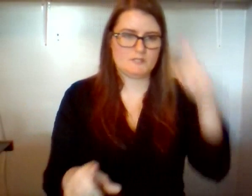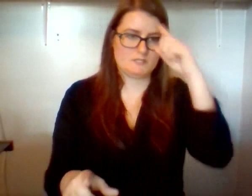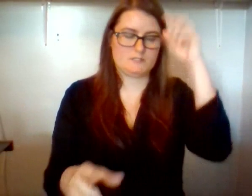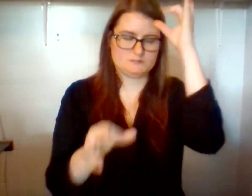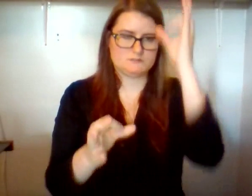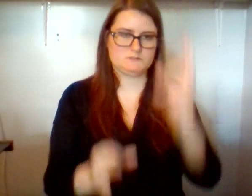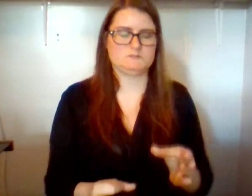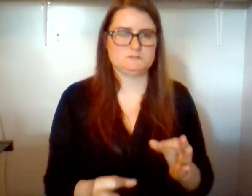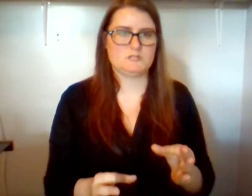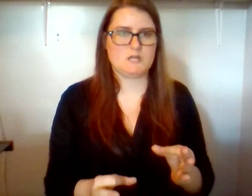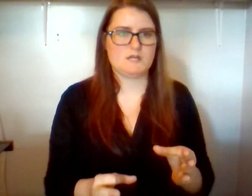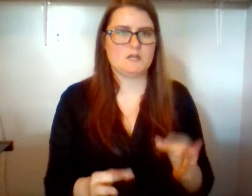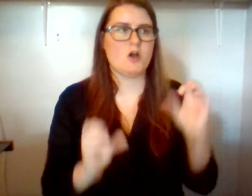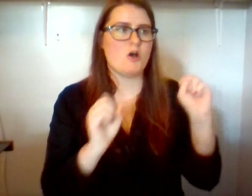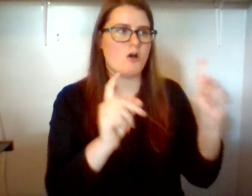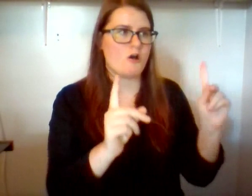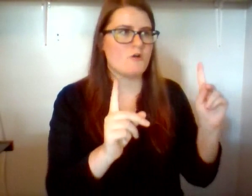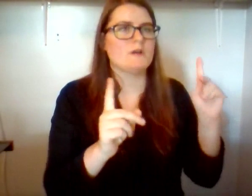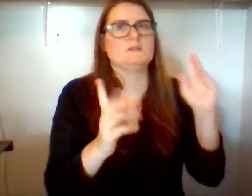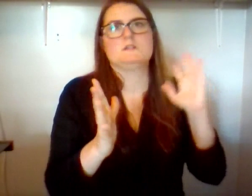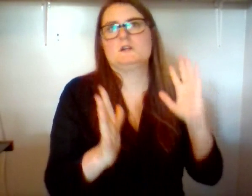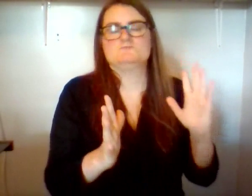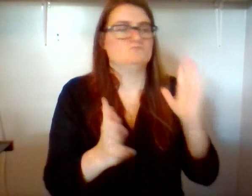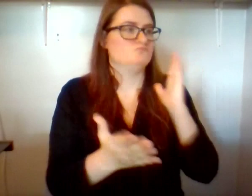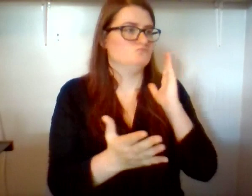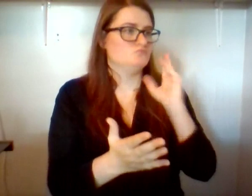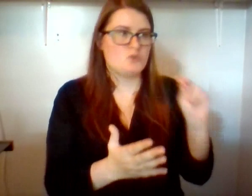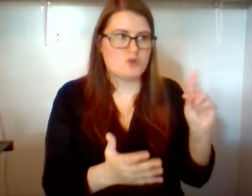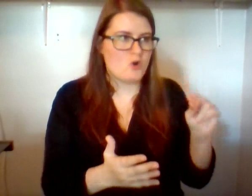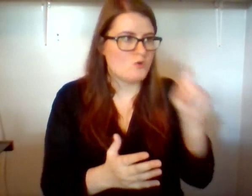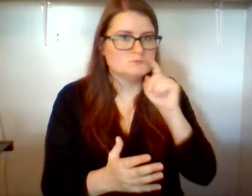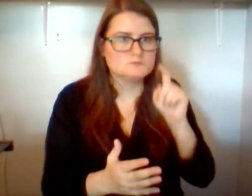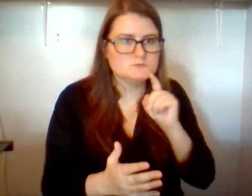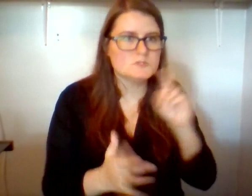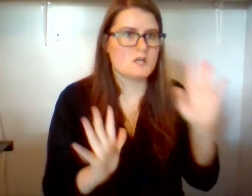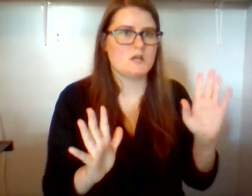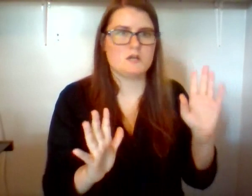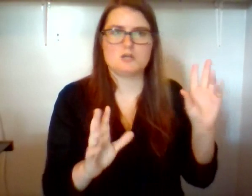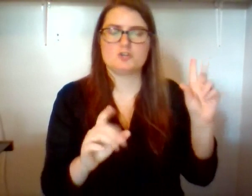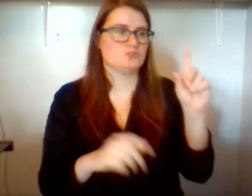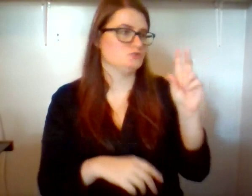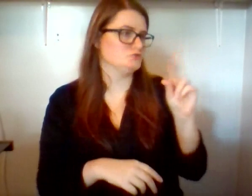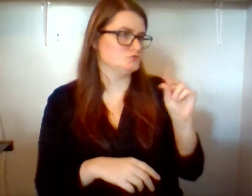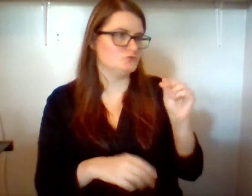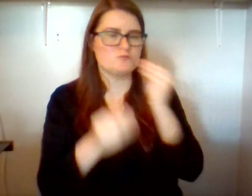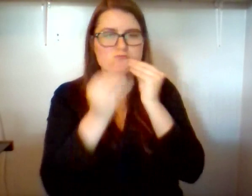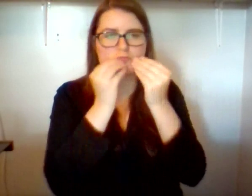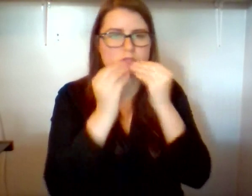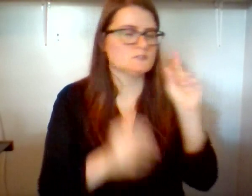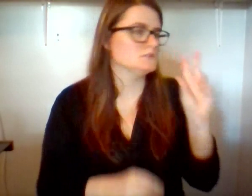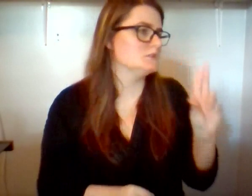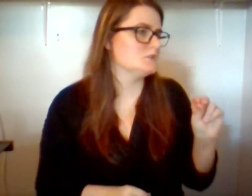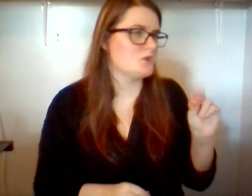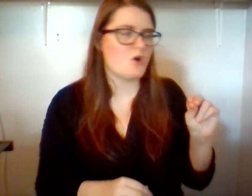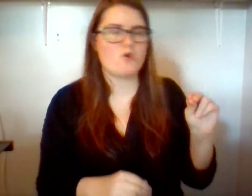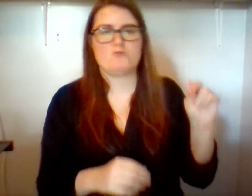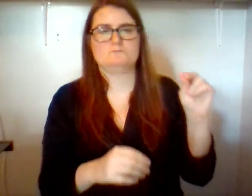not going to tempt each other to have sexually awakening touching and